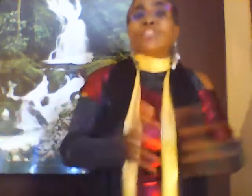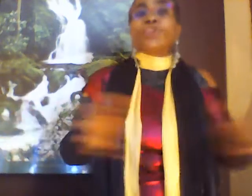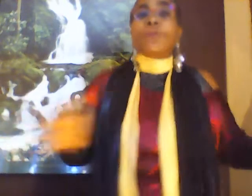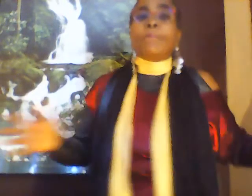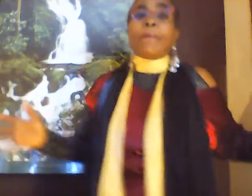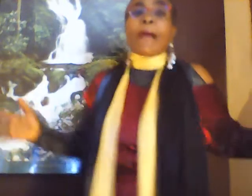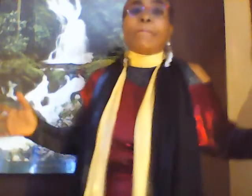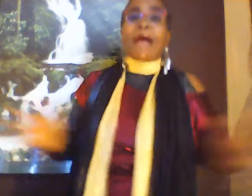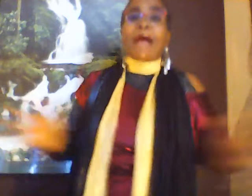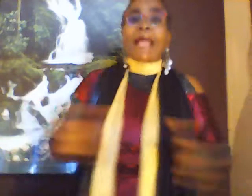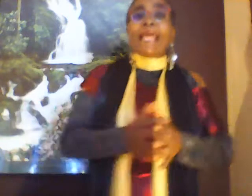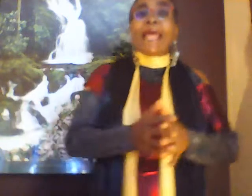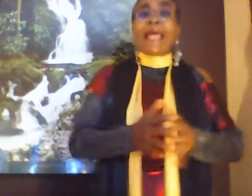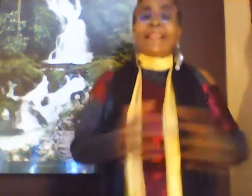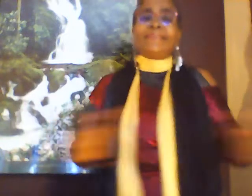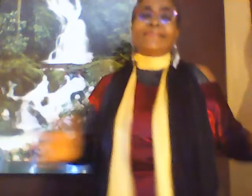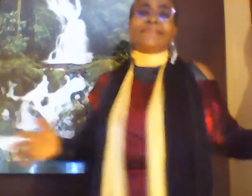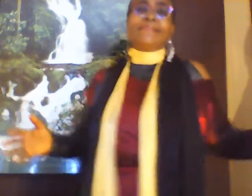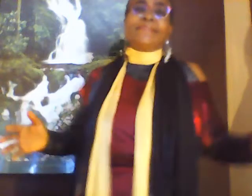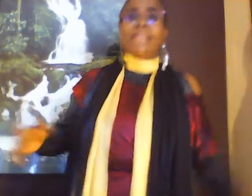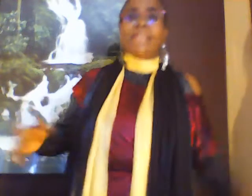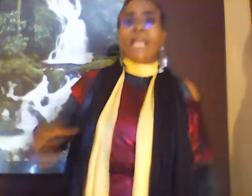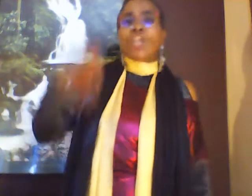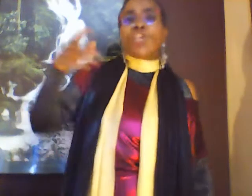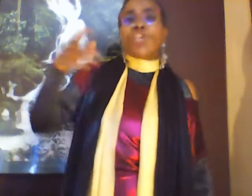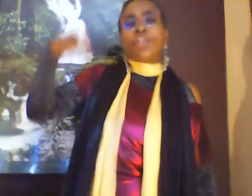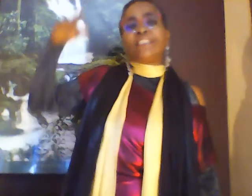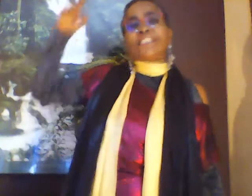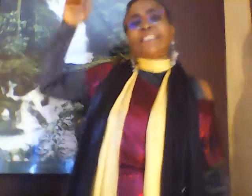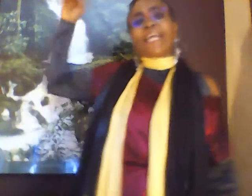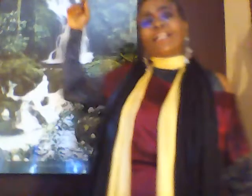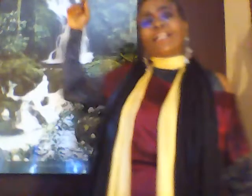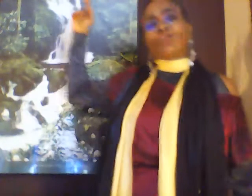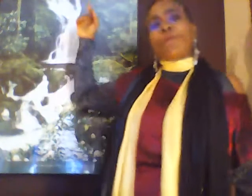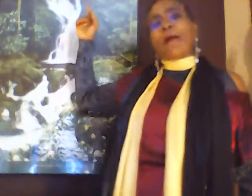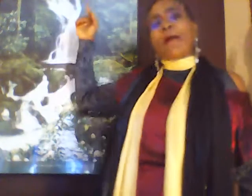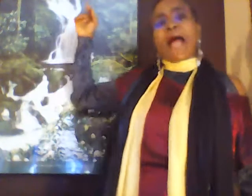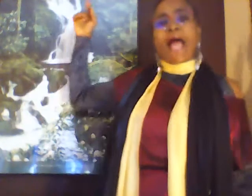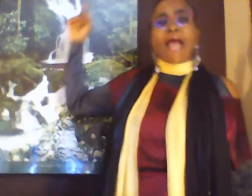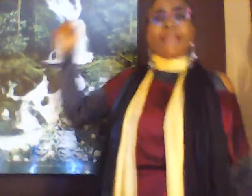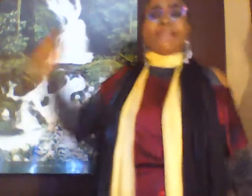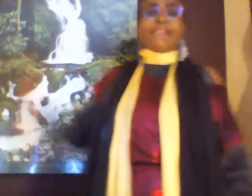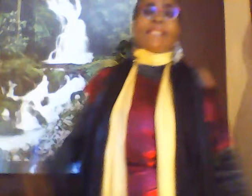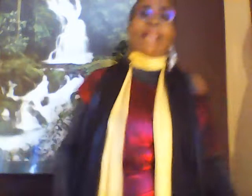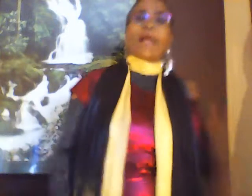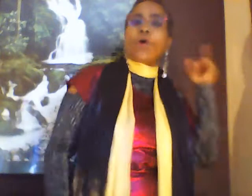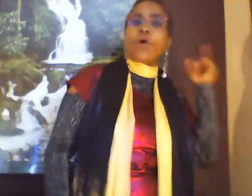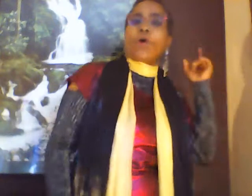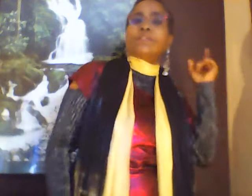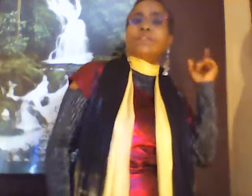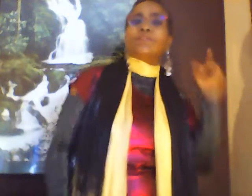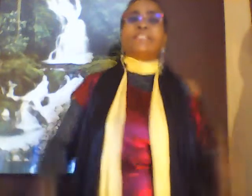pezón papale, yo diseca troma, y la cosa yo